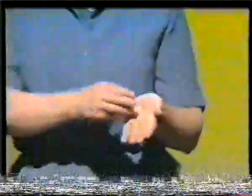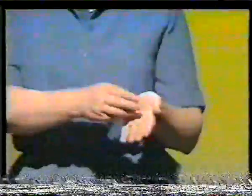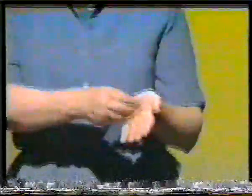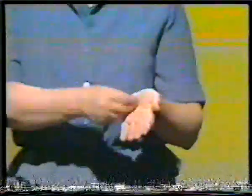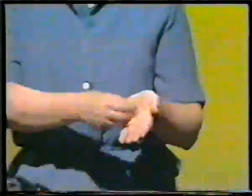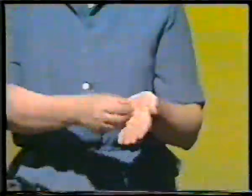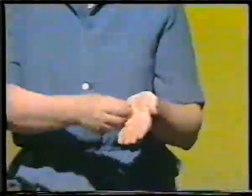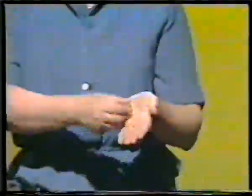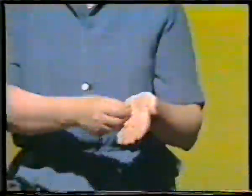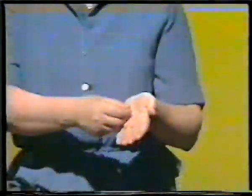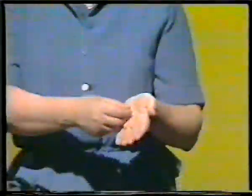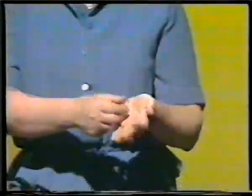Money.